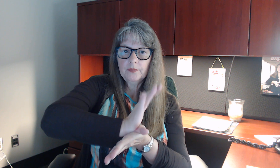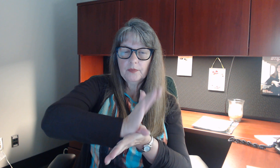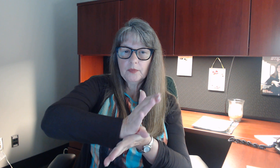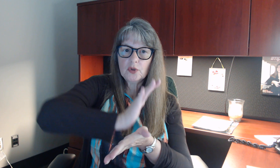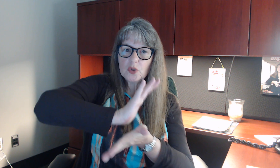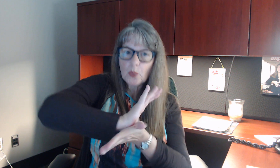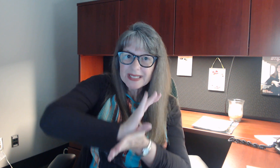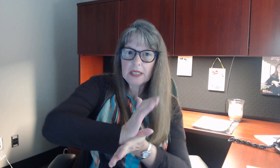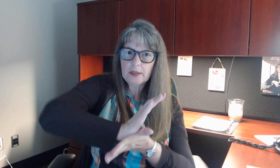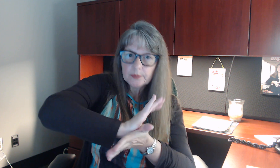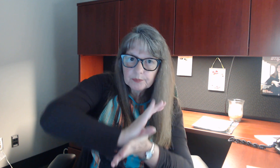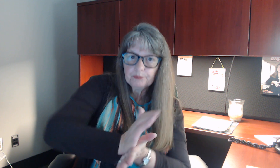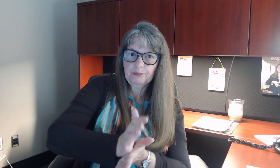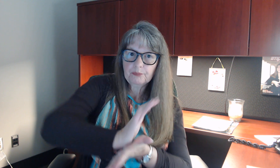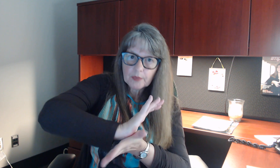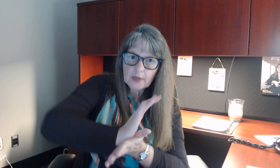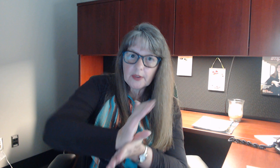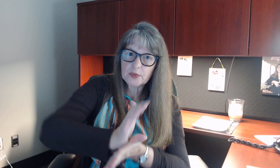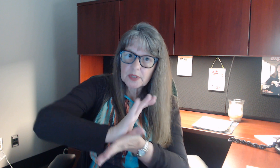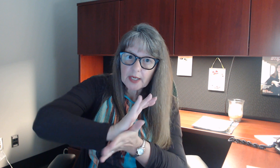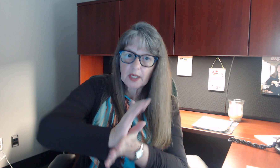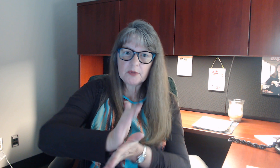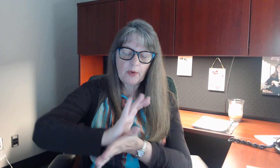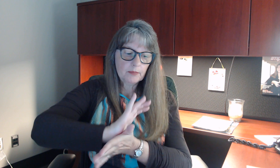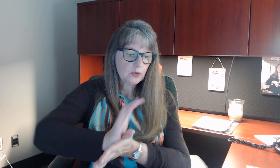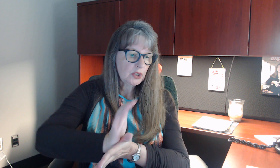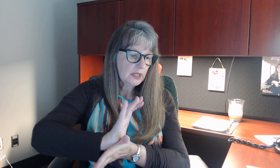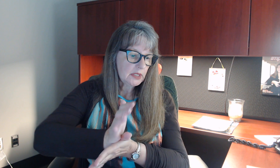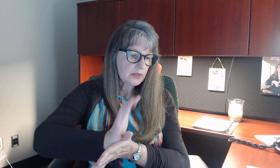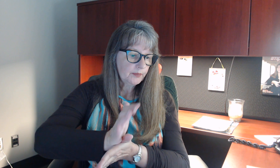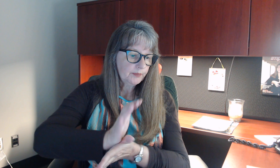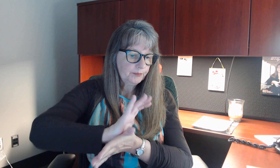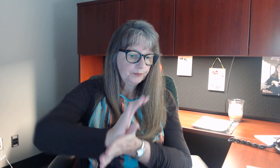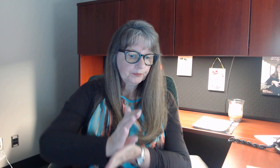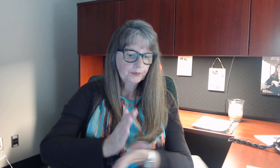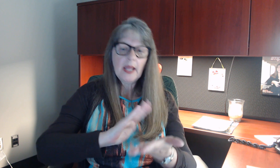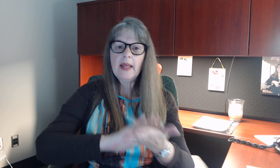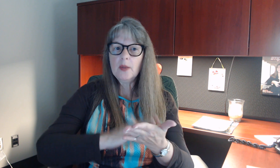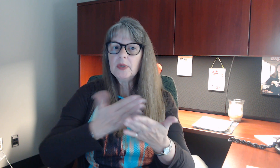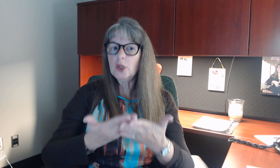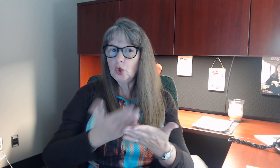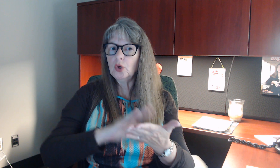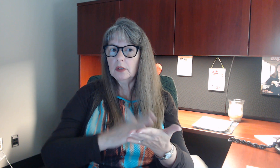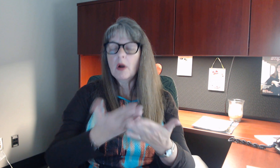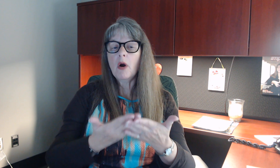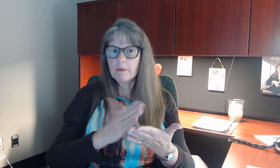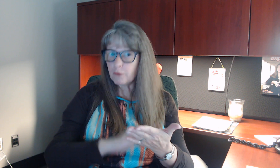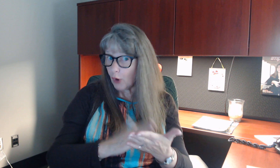You're squeezing it. And that's where the sign comes from. Cheese. And then we did cook or